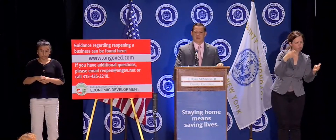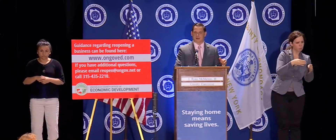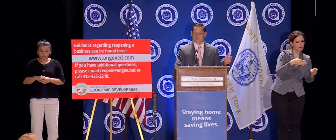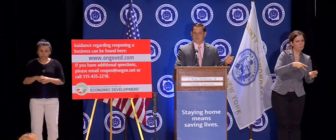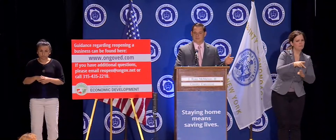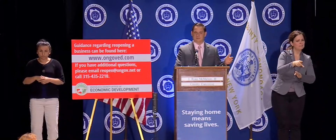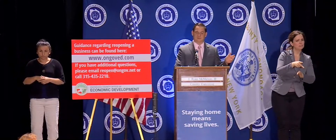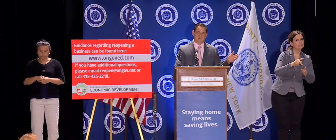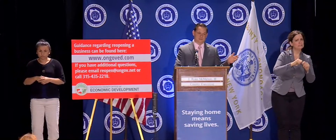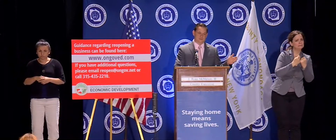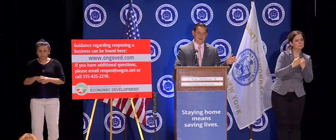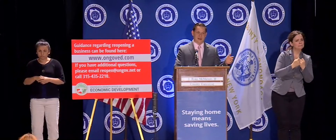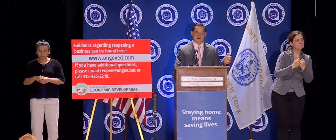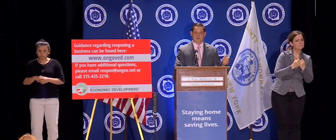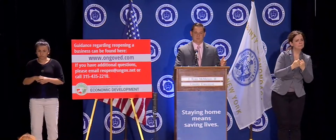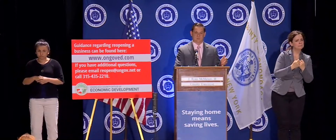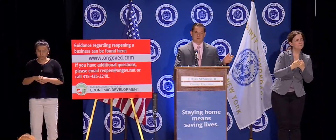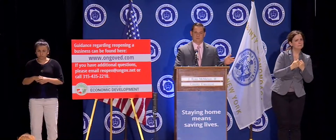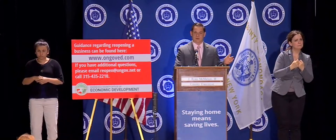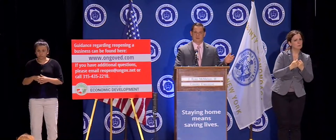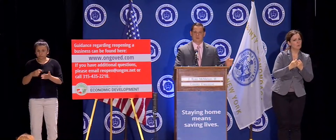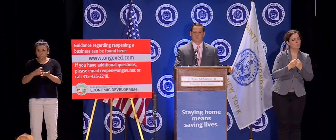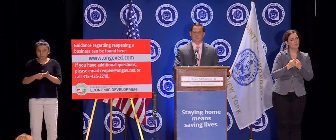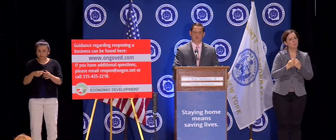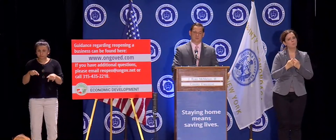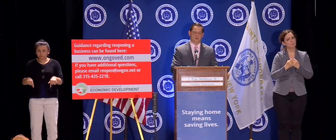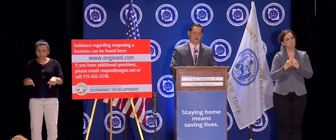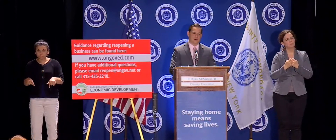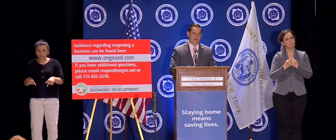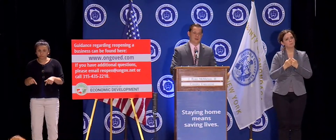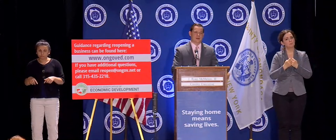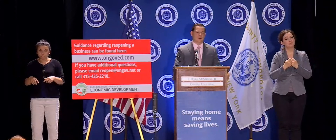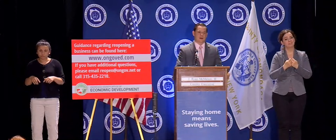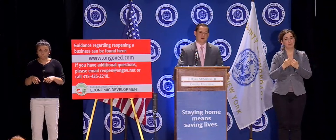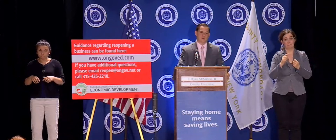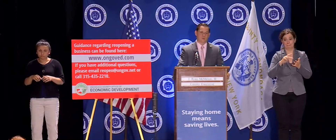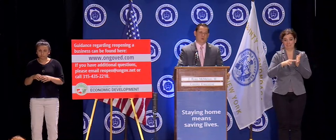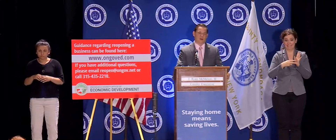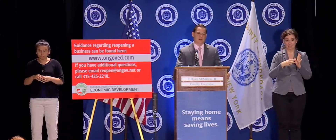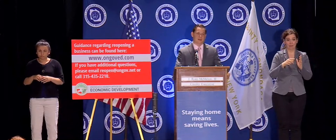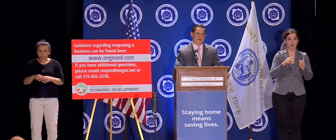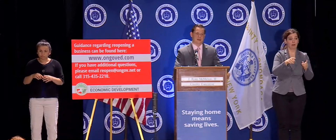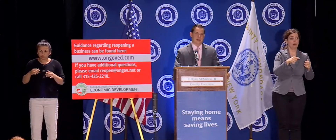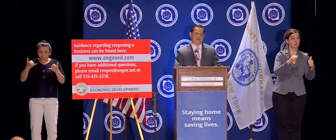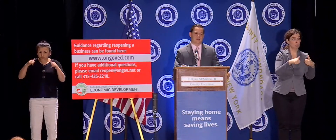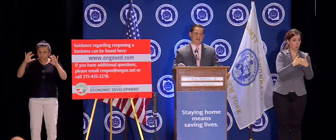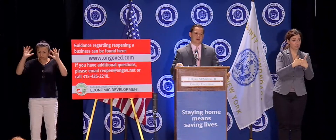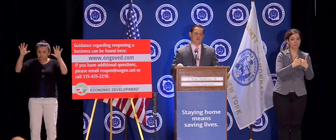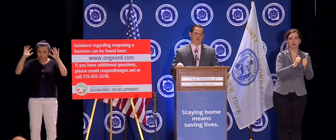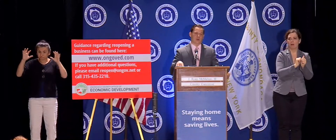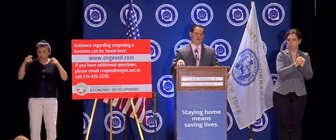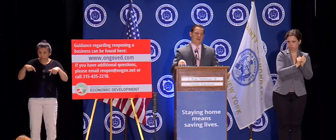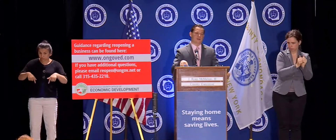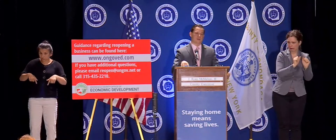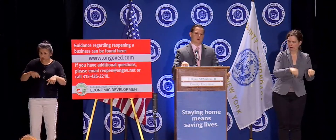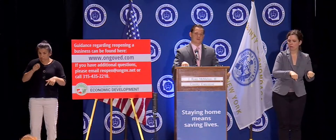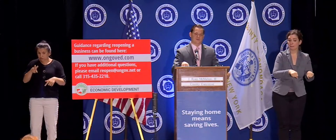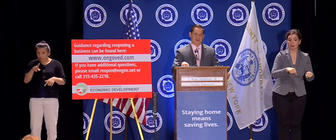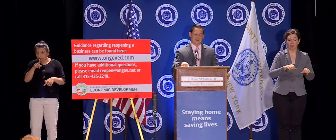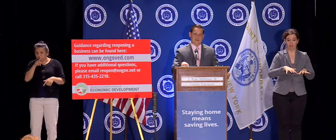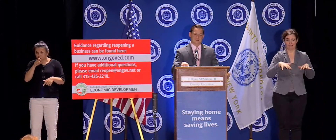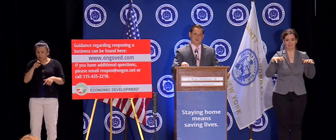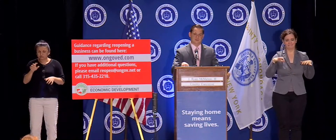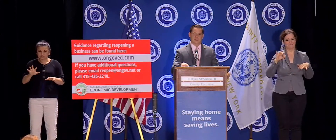can play, fans maybe too soon, but I think if we're in a